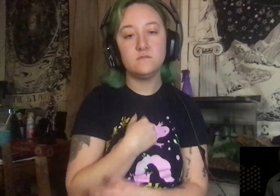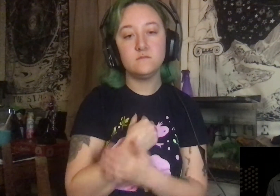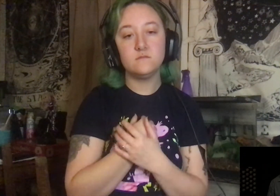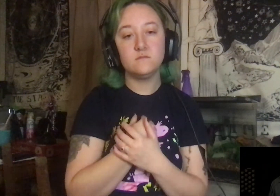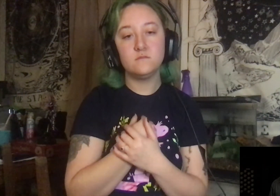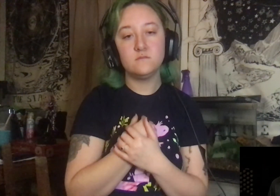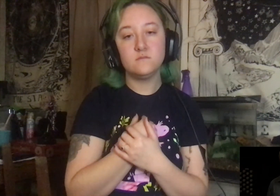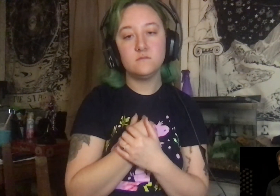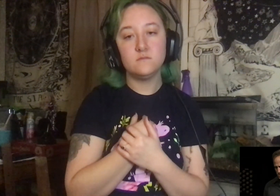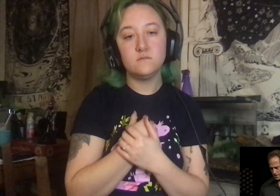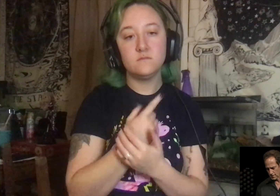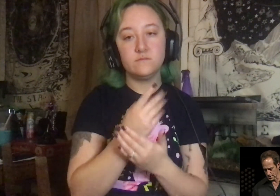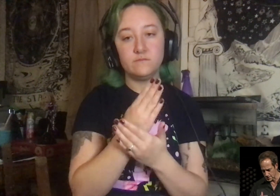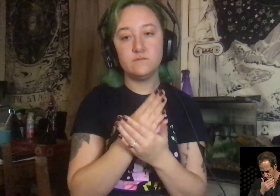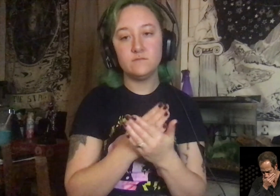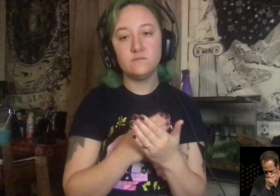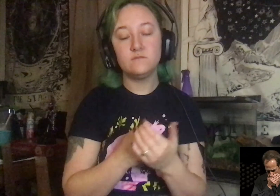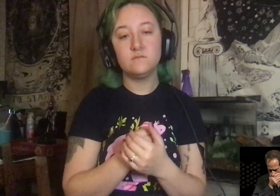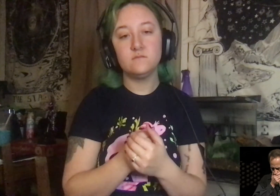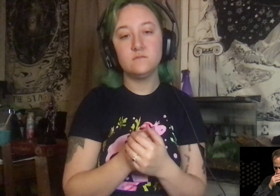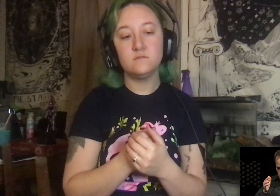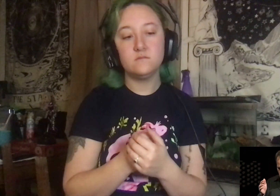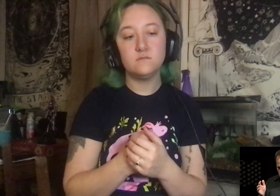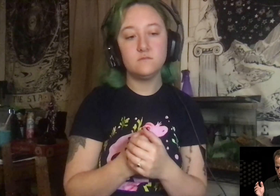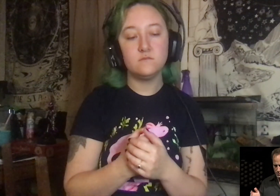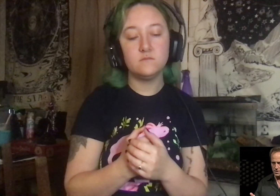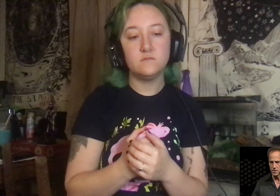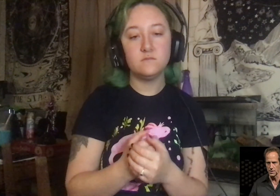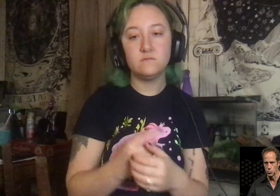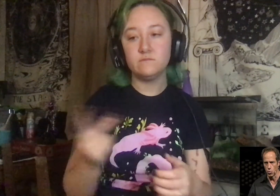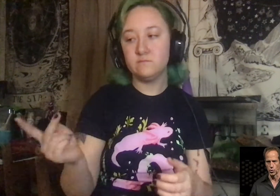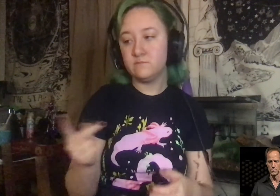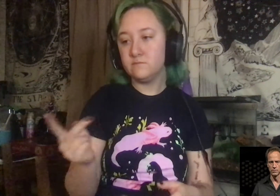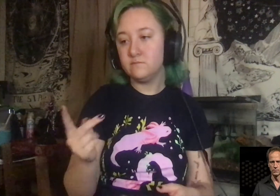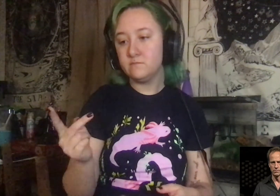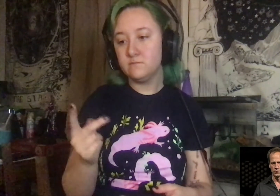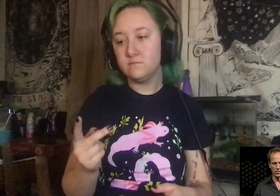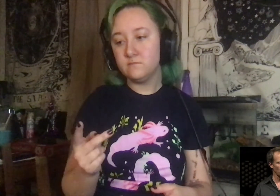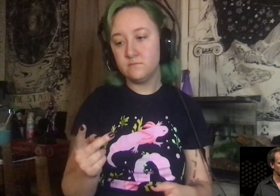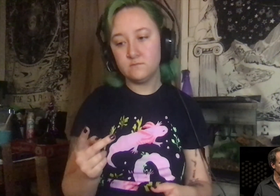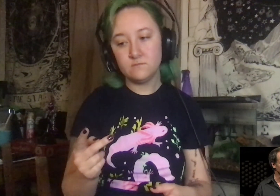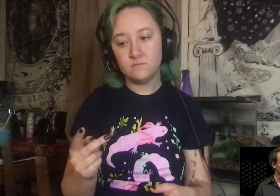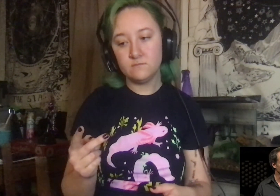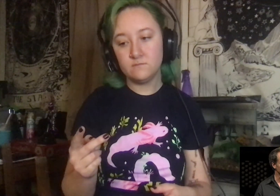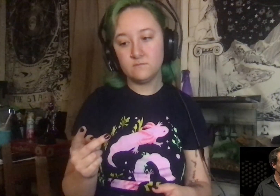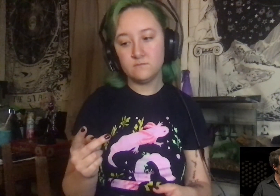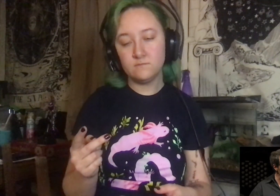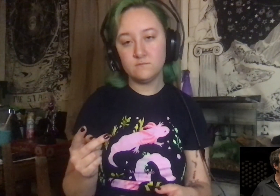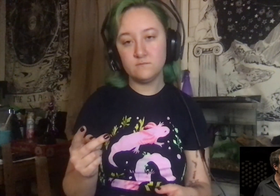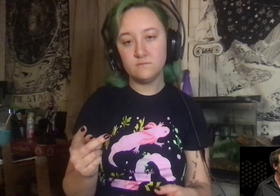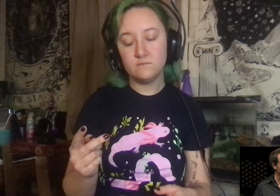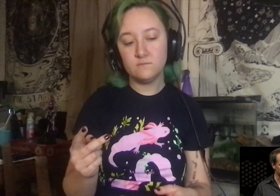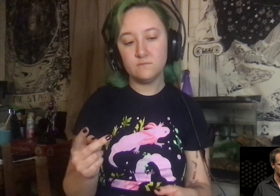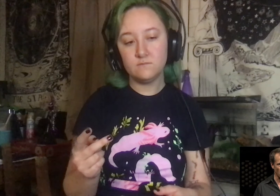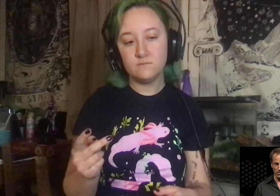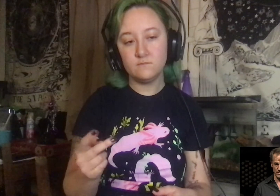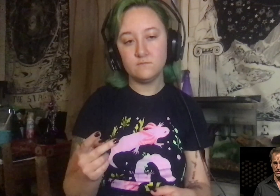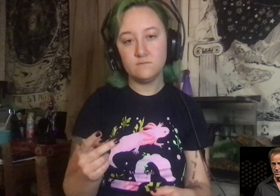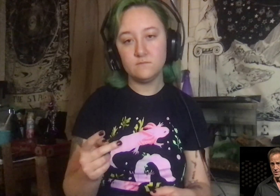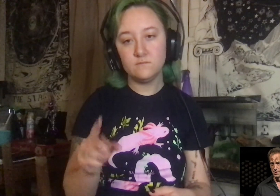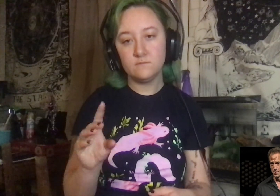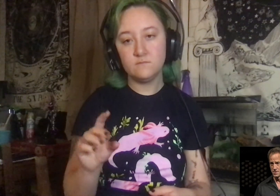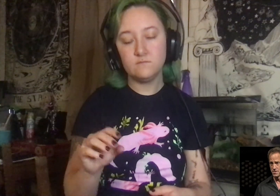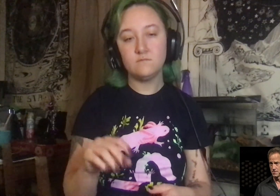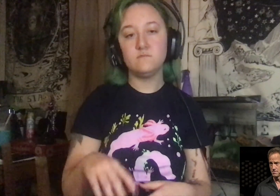30 seconds. It goes like this. We've declared war on work as a society, all of